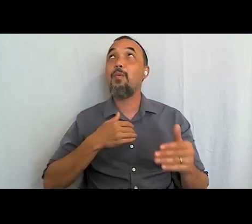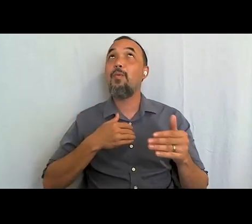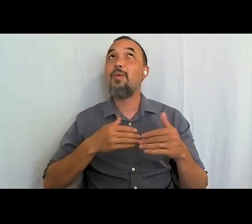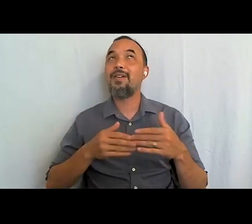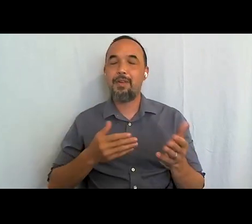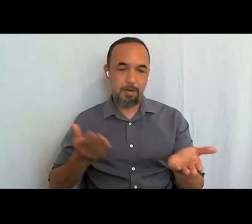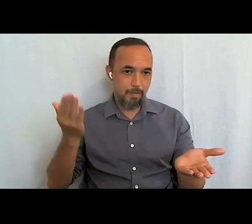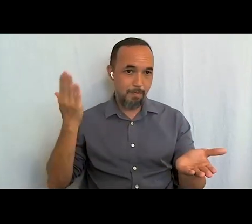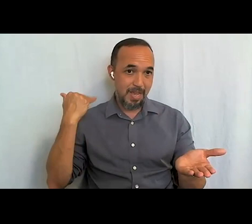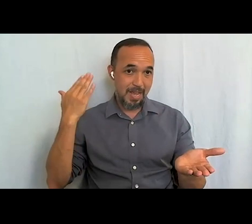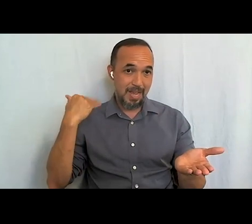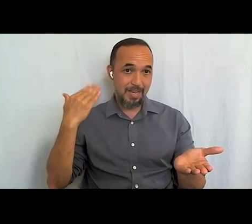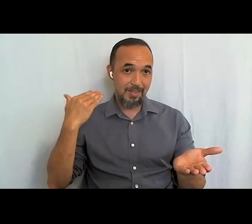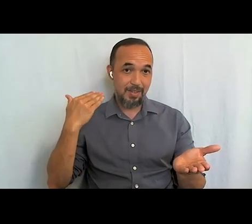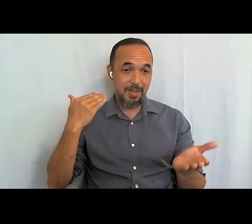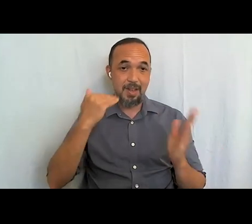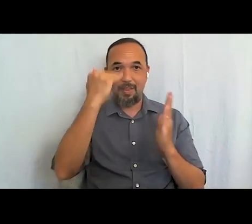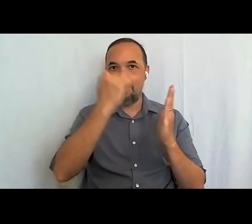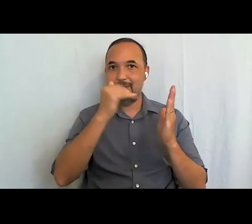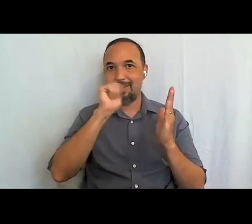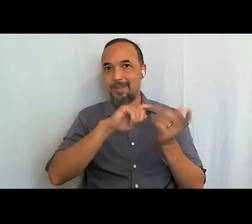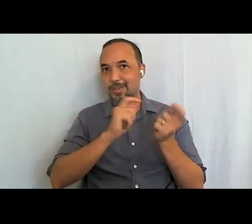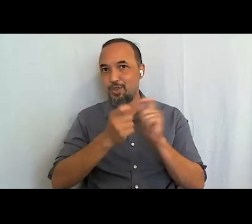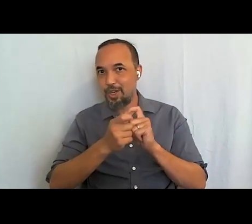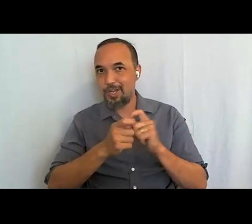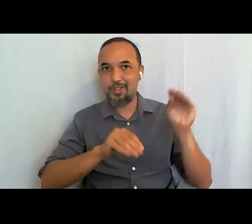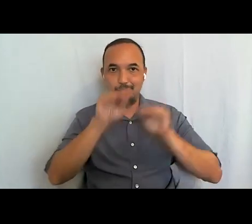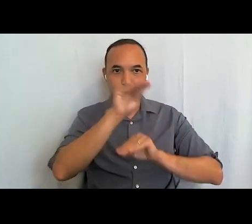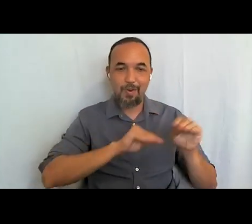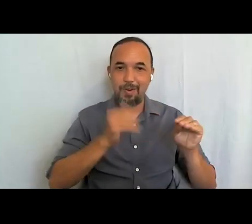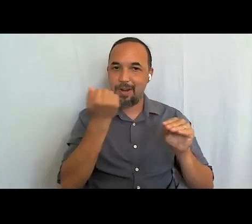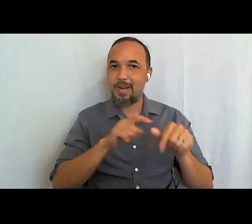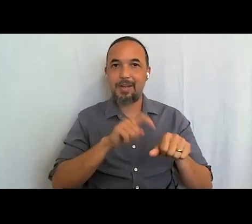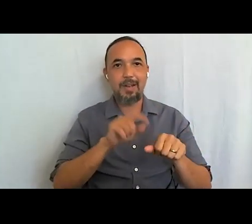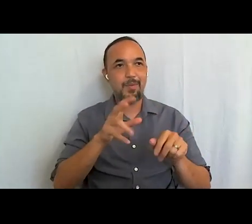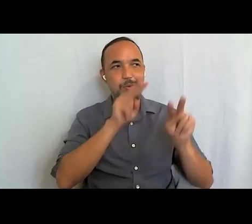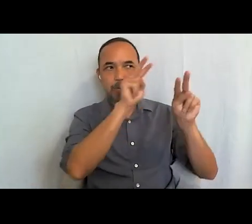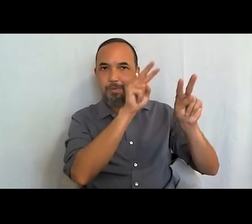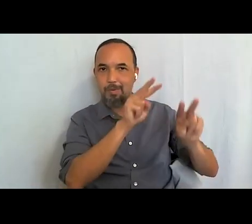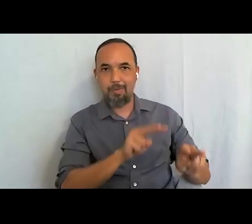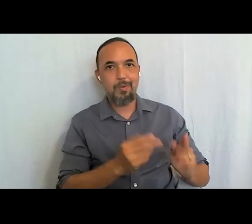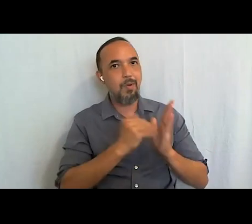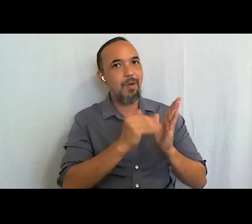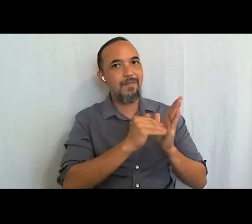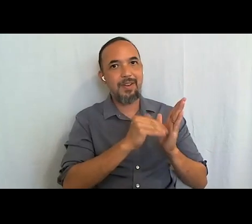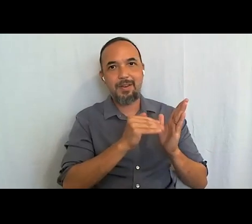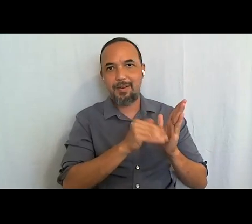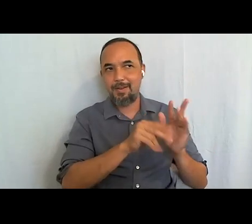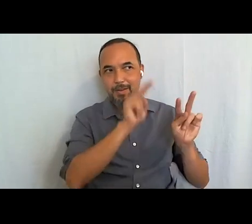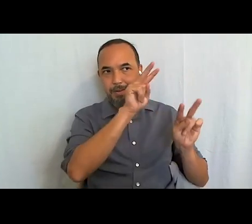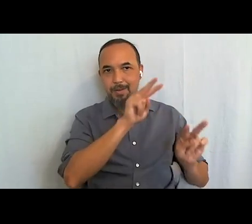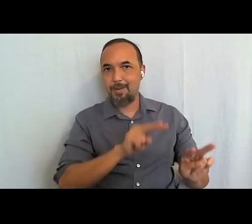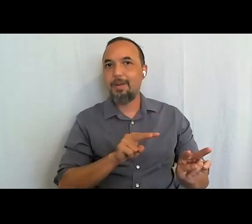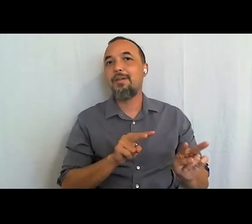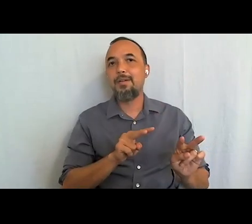past, items can shift and change at any time. You want to be going to the list as much as possible. That's step one. You